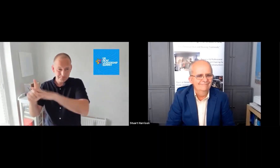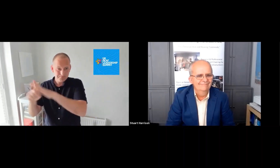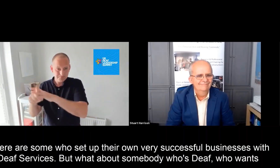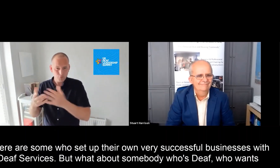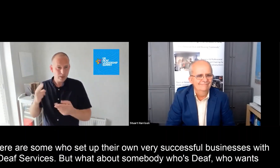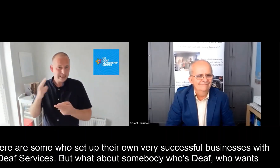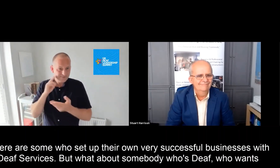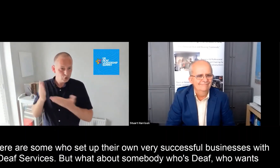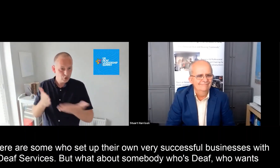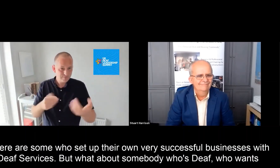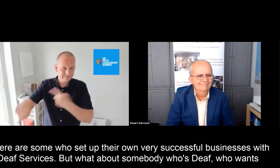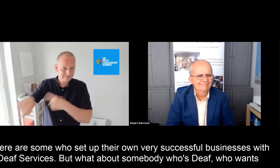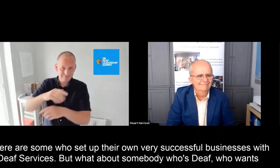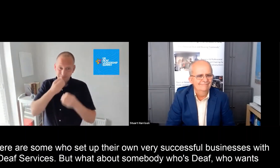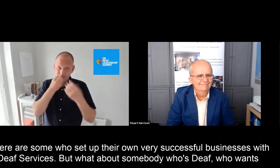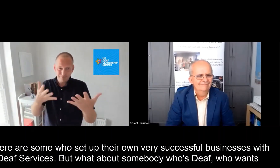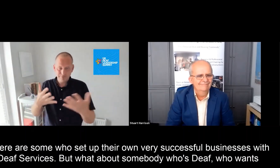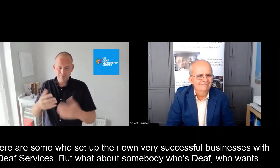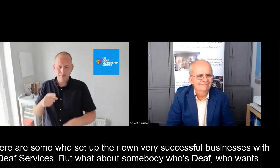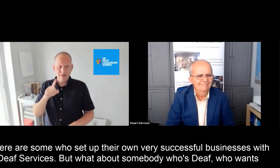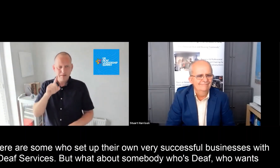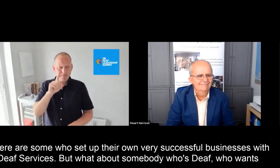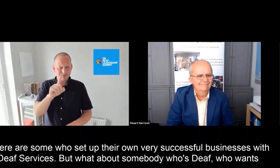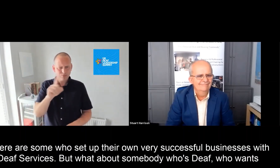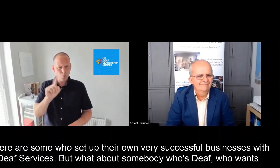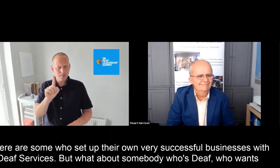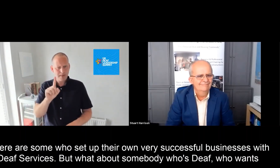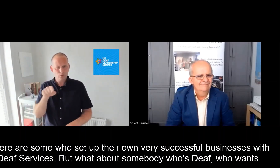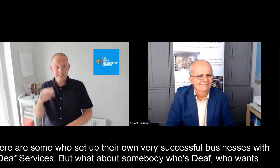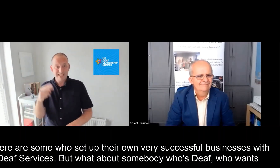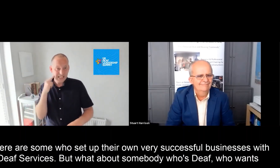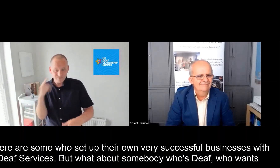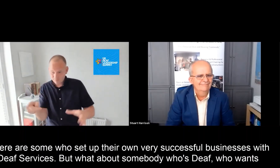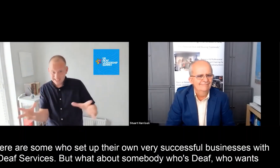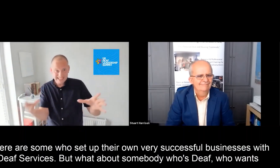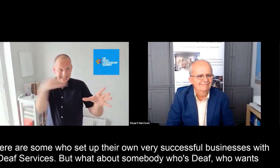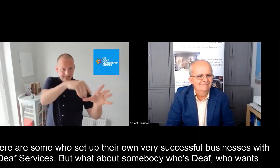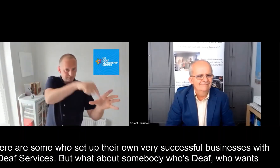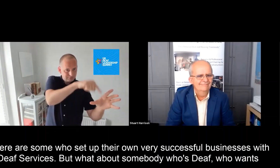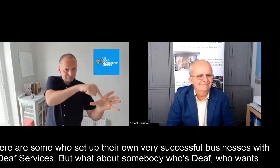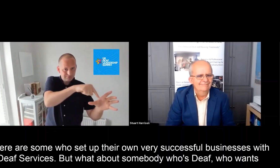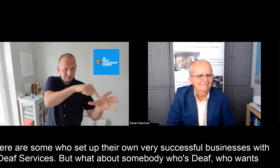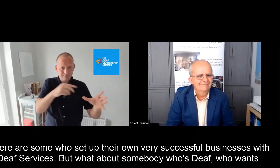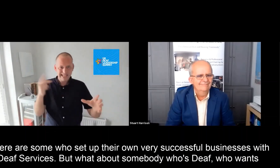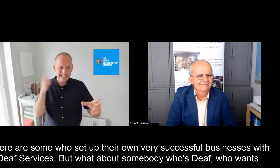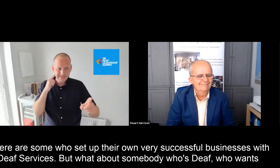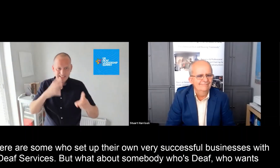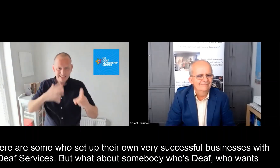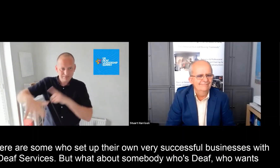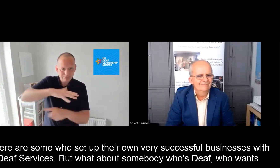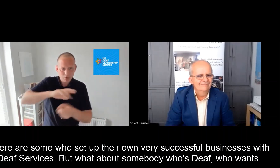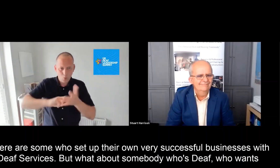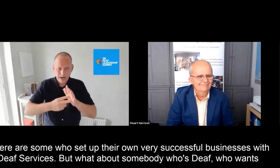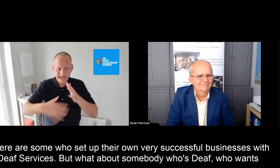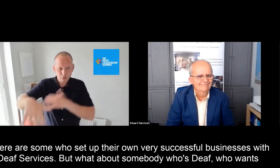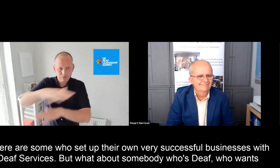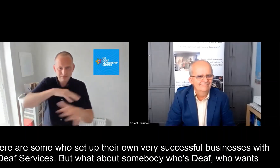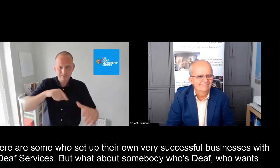up their own very successful businesses with deaf services. But what about somebody who's deaf who wants to work in the